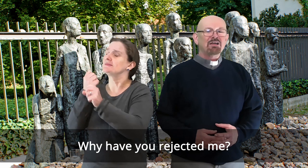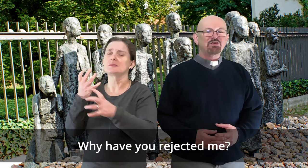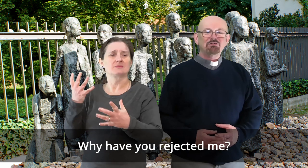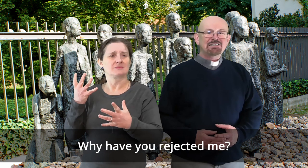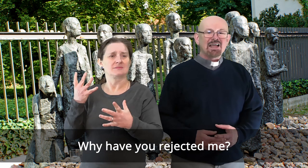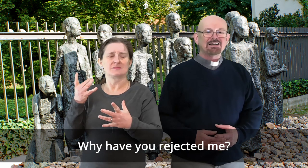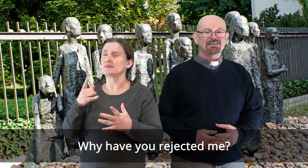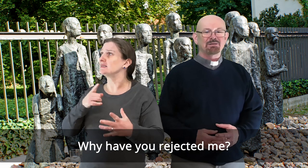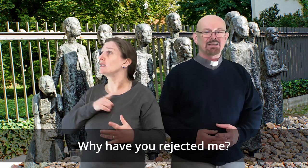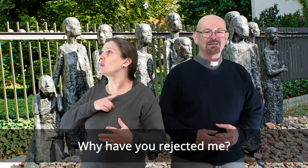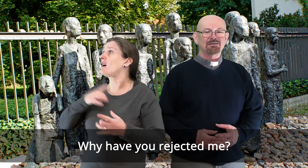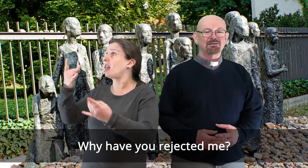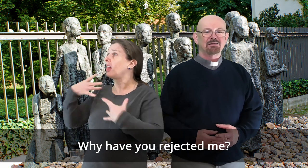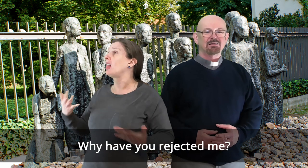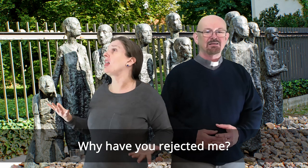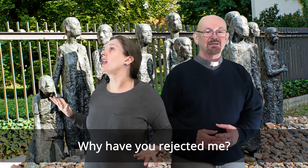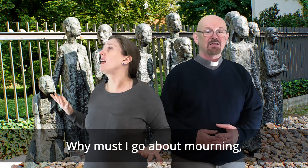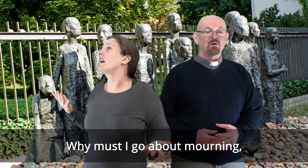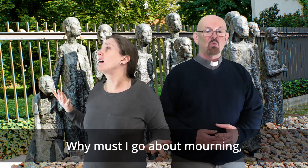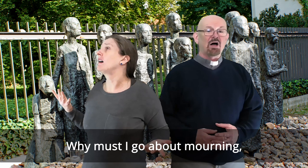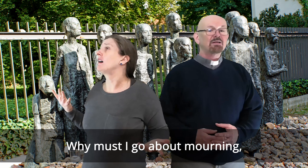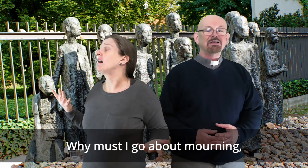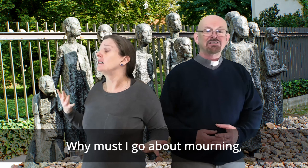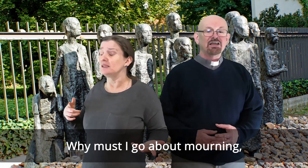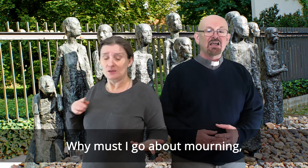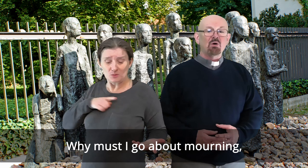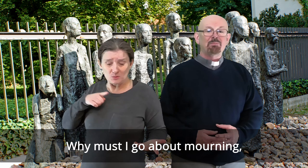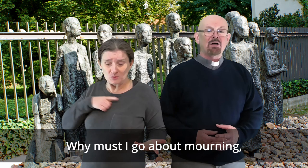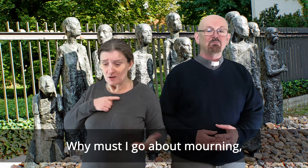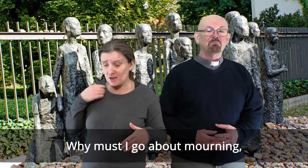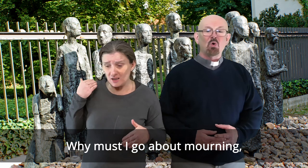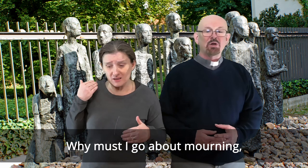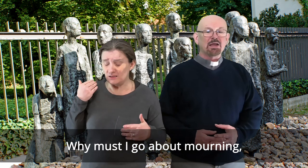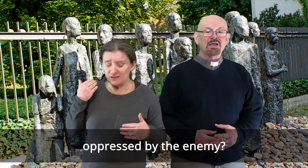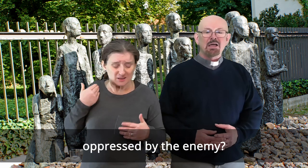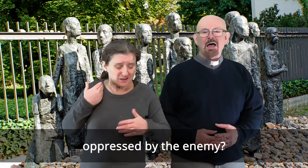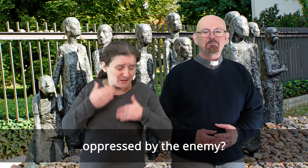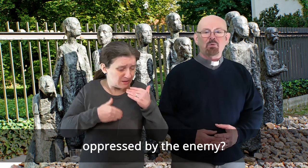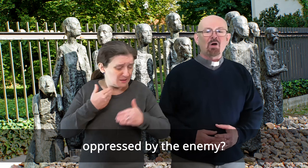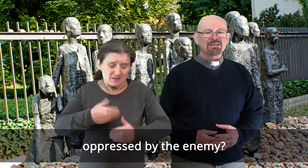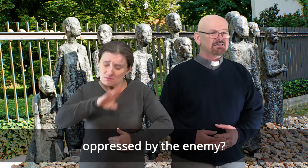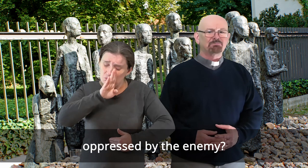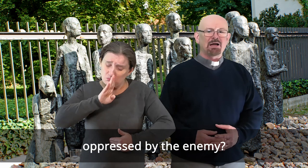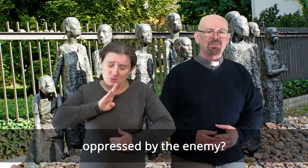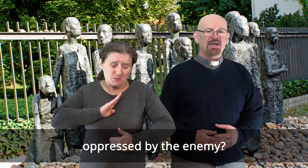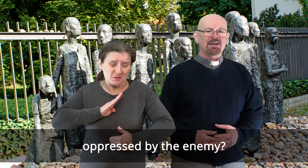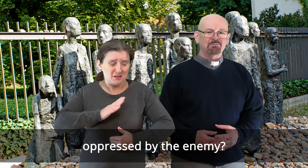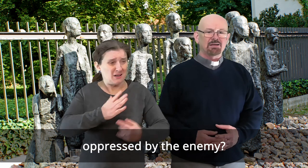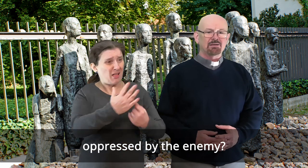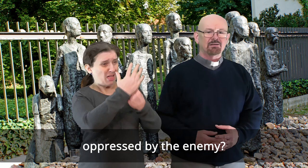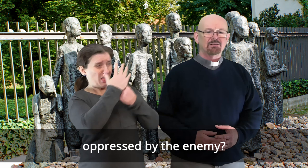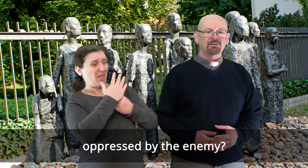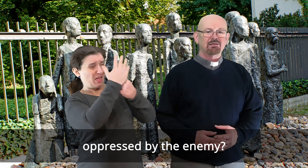Why have you rejected me? Why must I go about mourning, oppressed by the